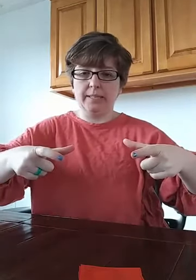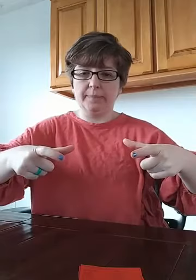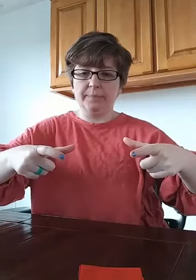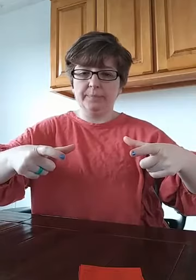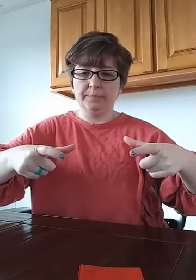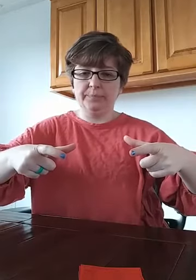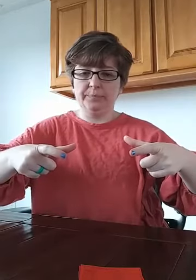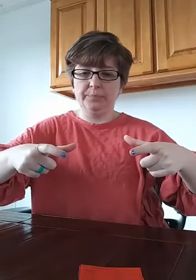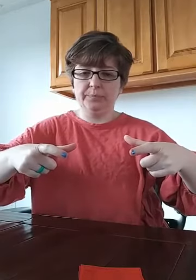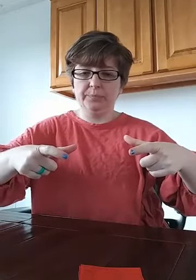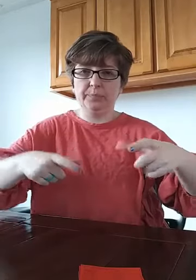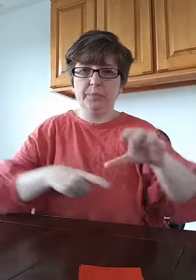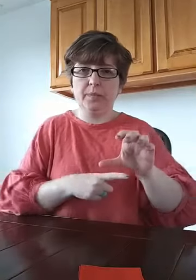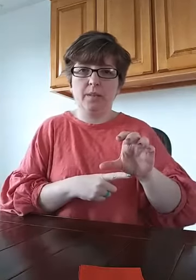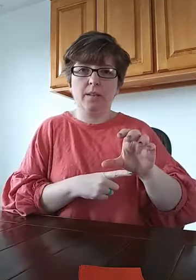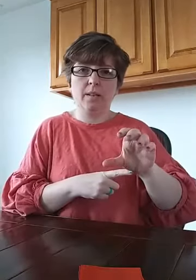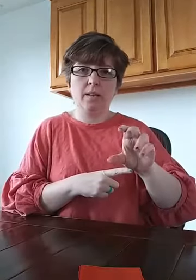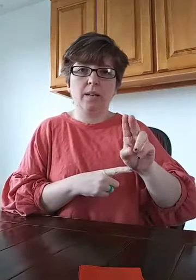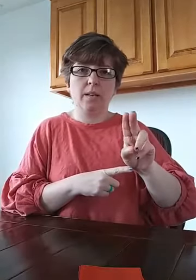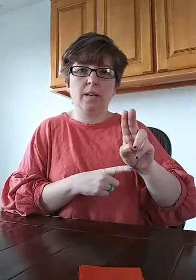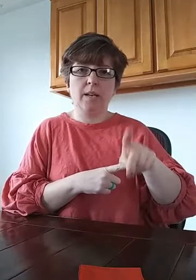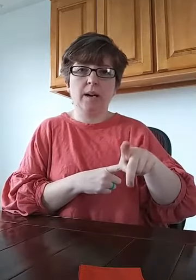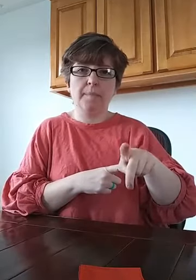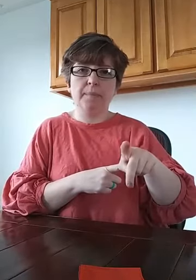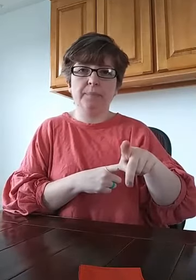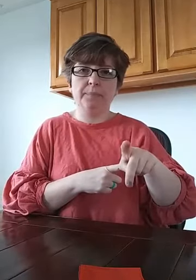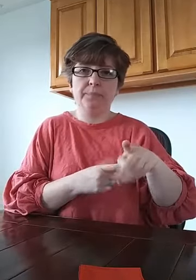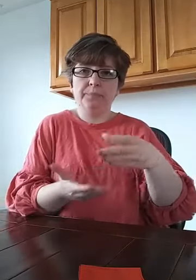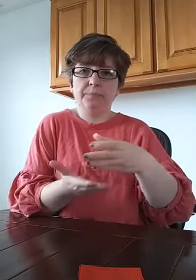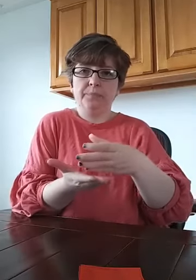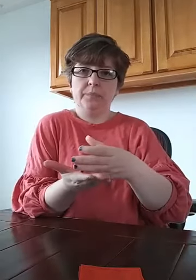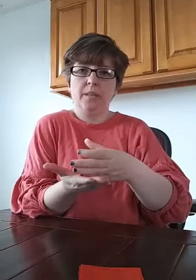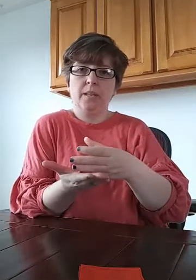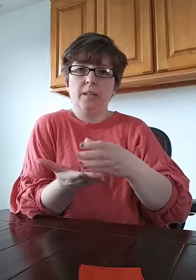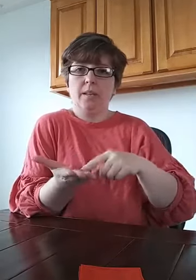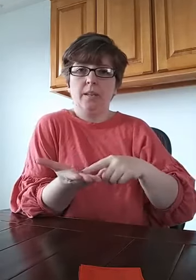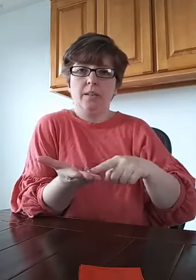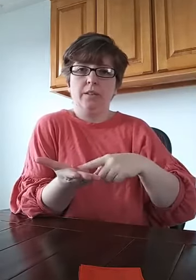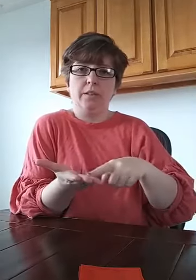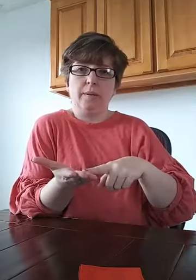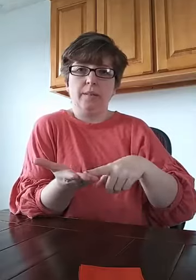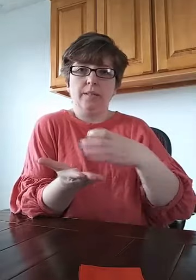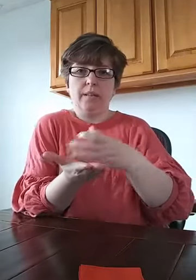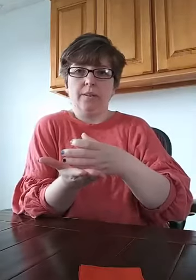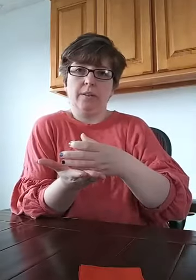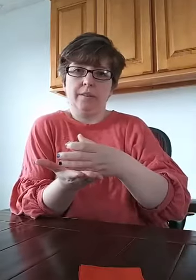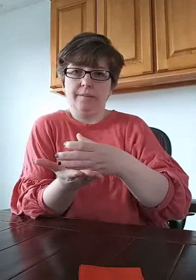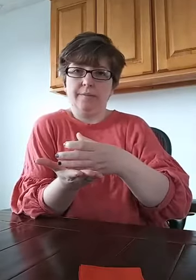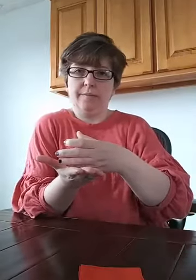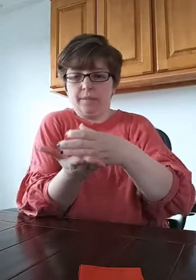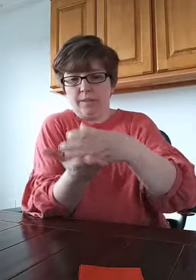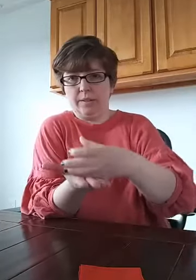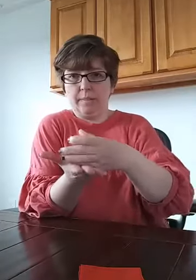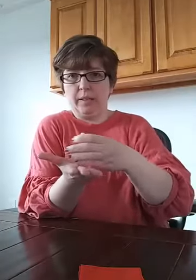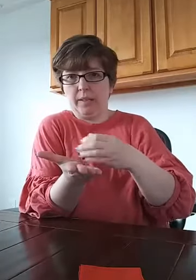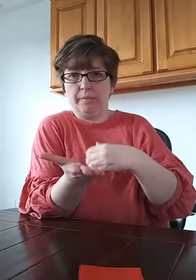cup you're going to set it on something level